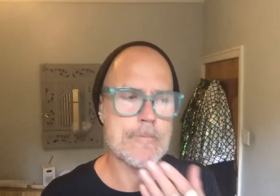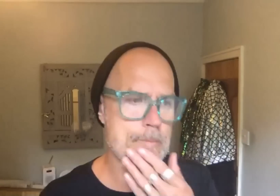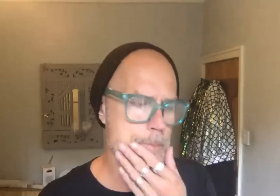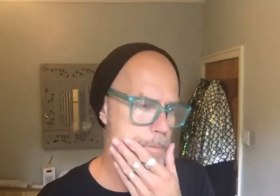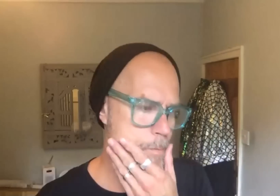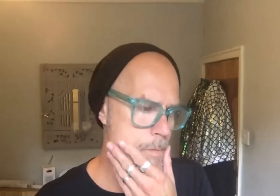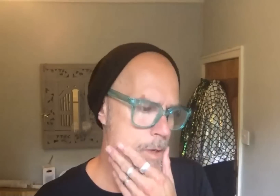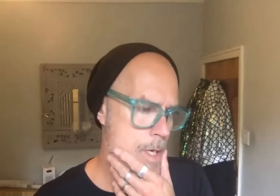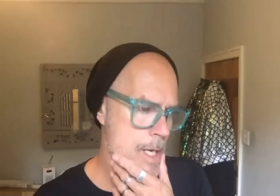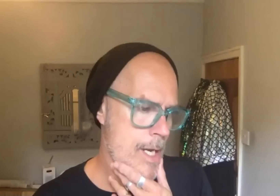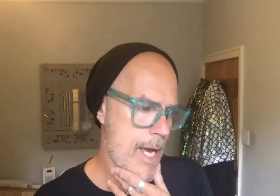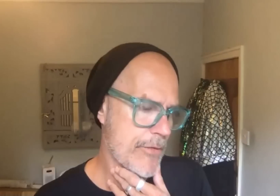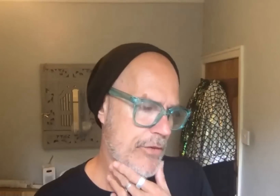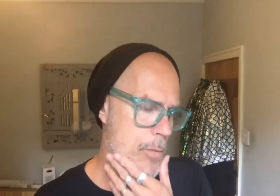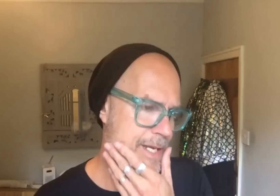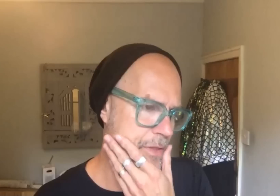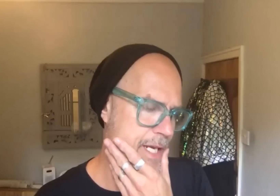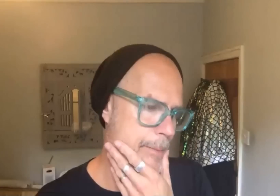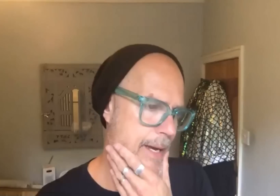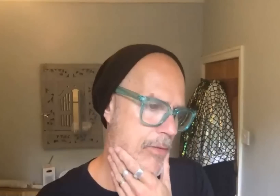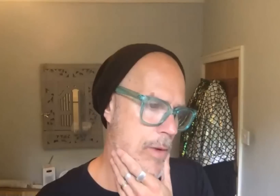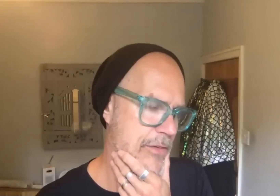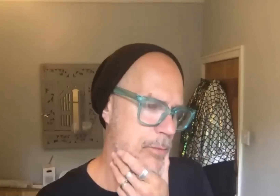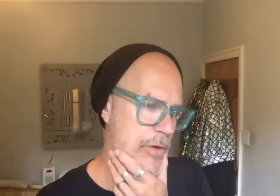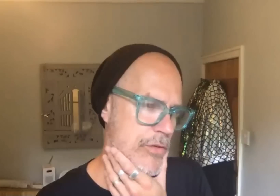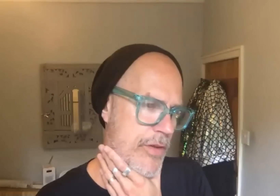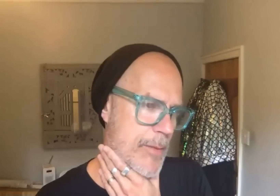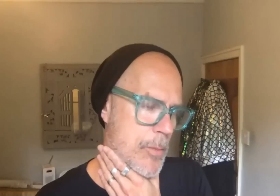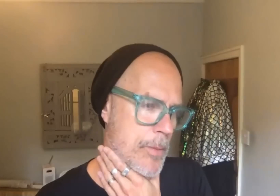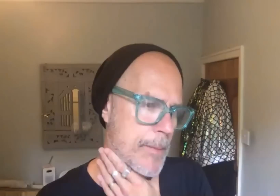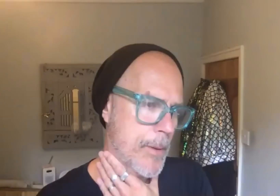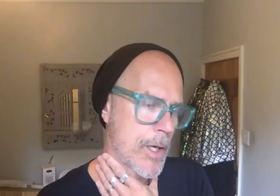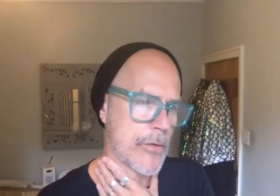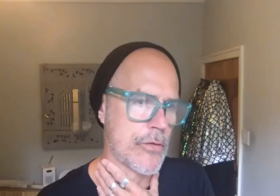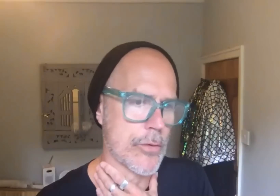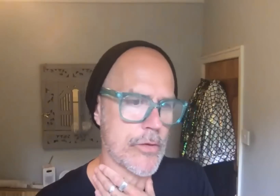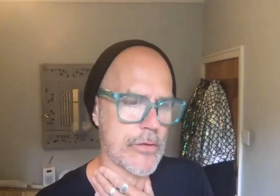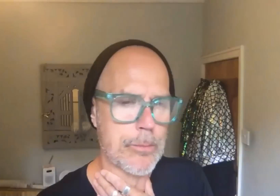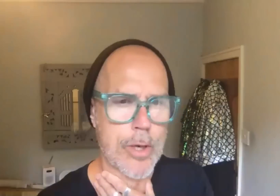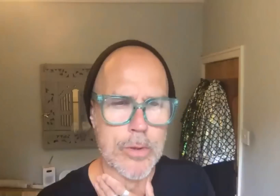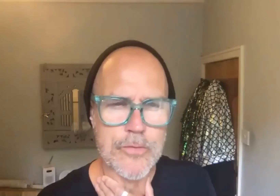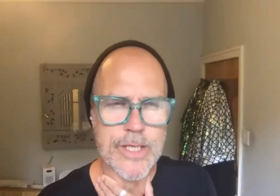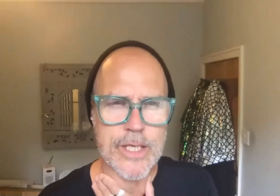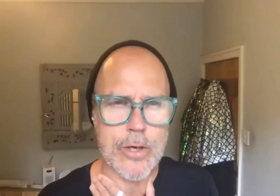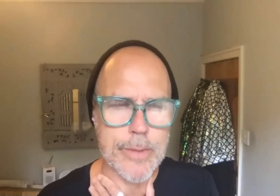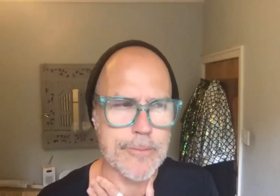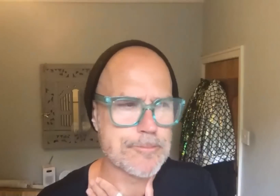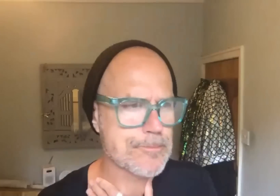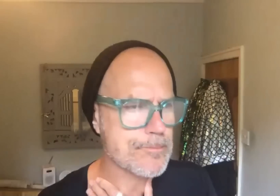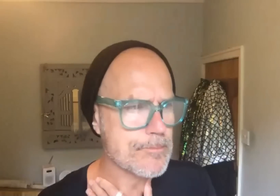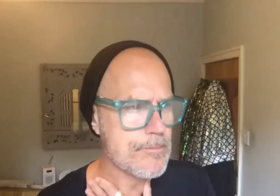difference. And so we can think about the ways in which disabled people are constructed as a problem for the